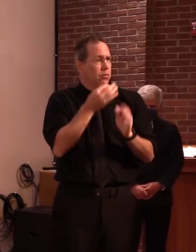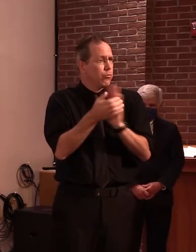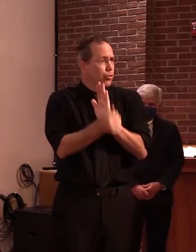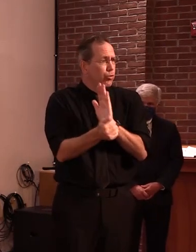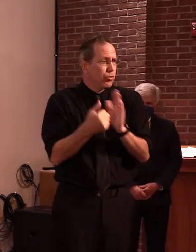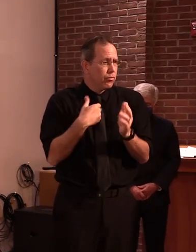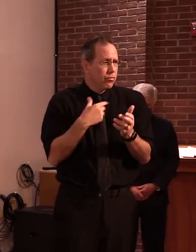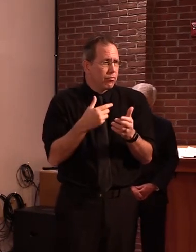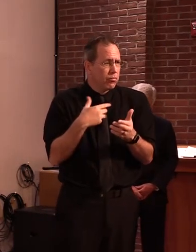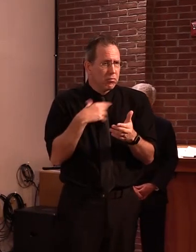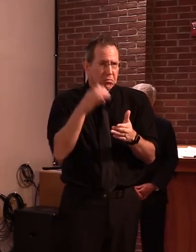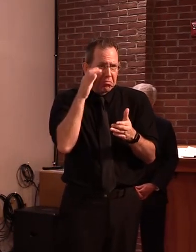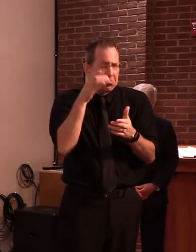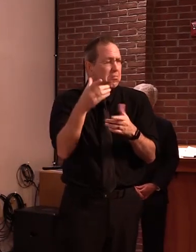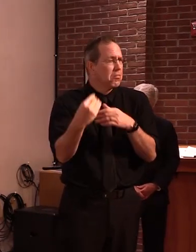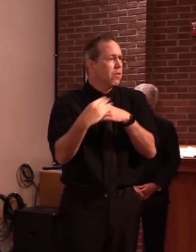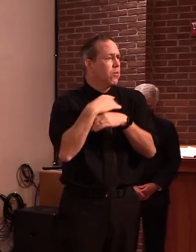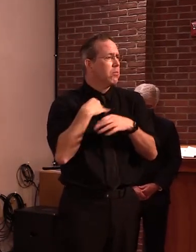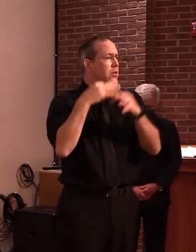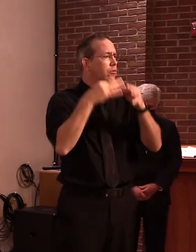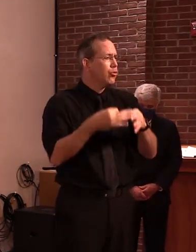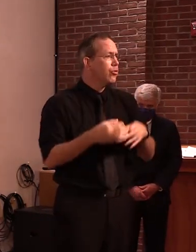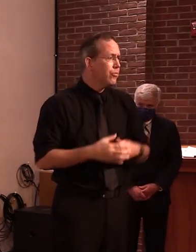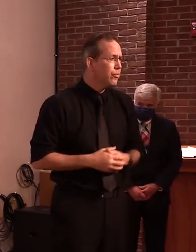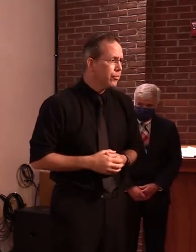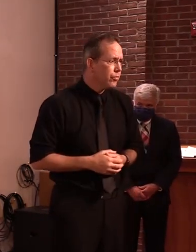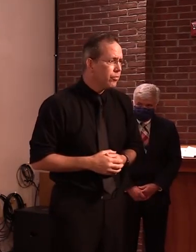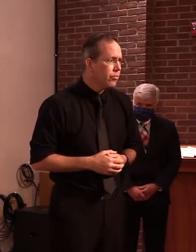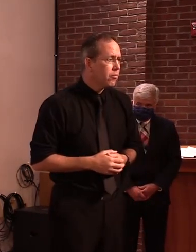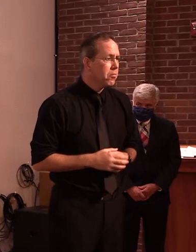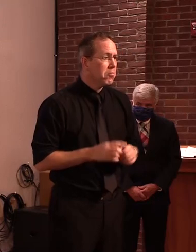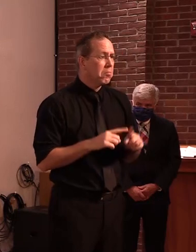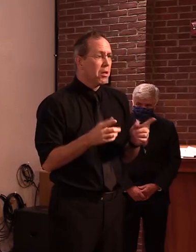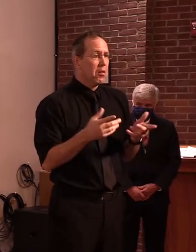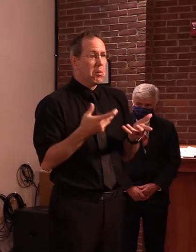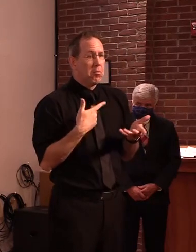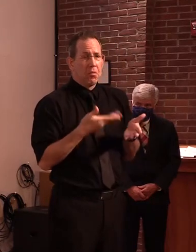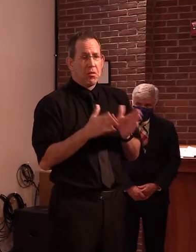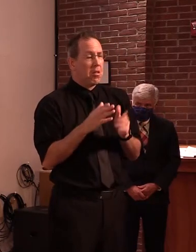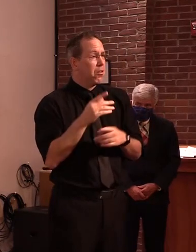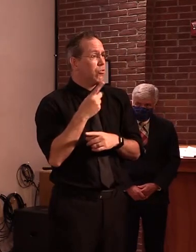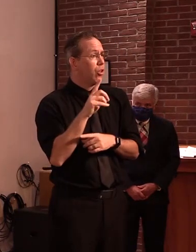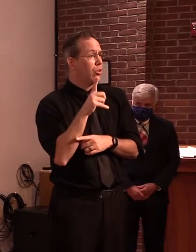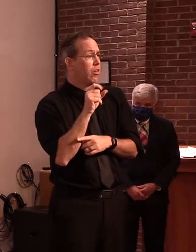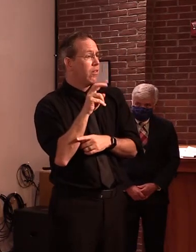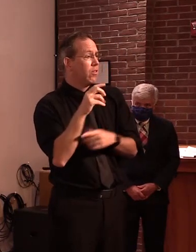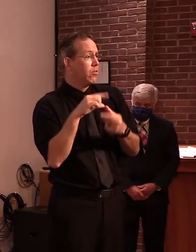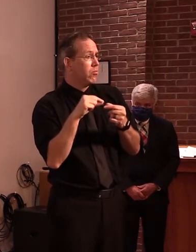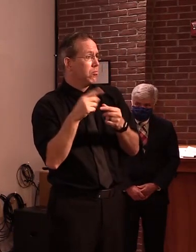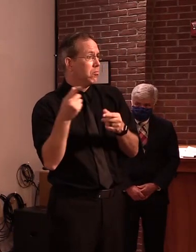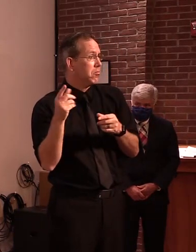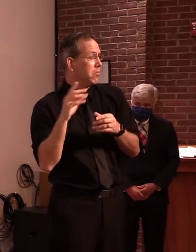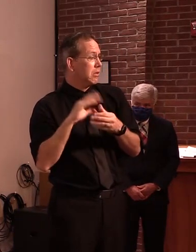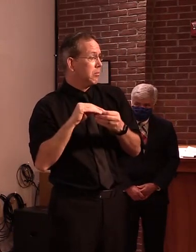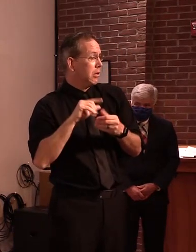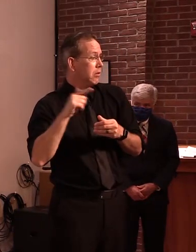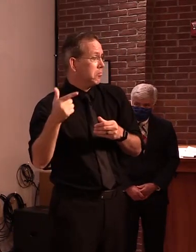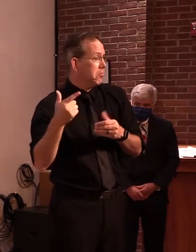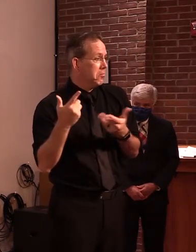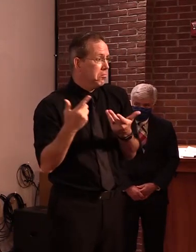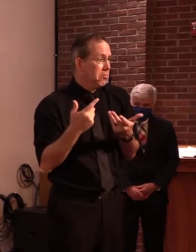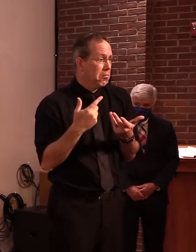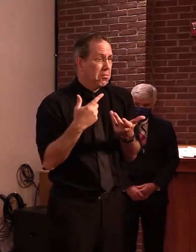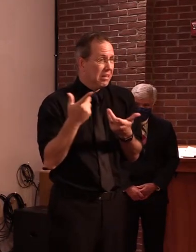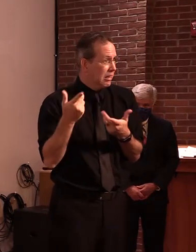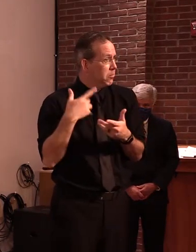make. But I don't believe, I'll let Dr. Levine answer for himself, but there hasn't been anything that he's asked